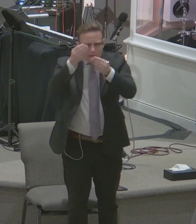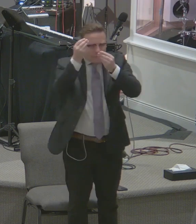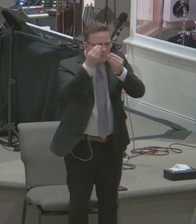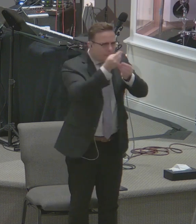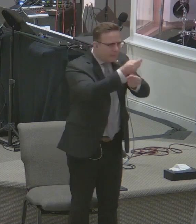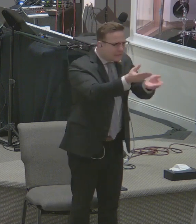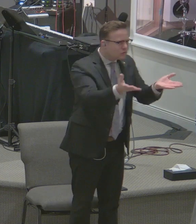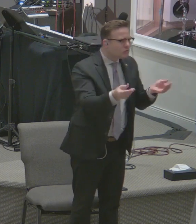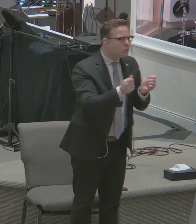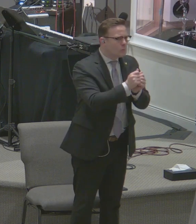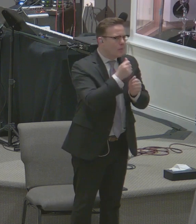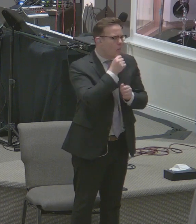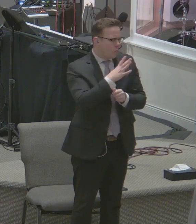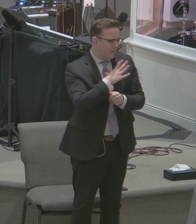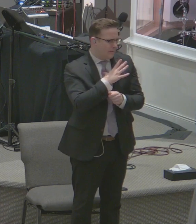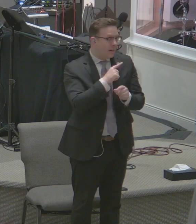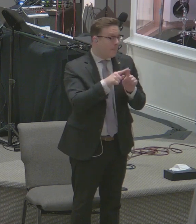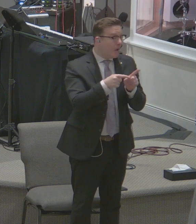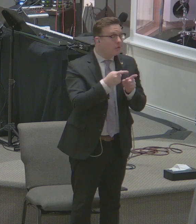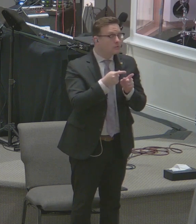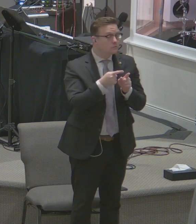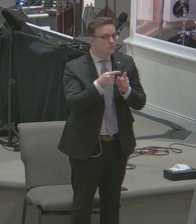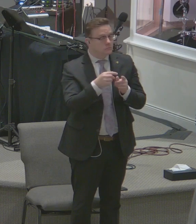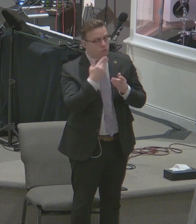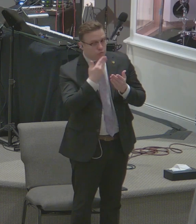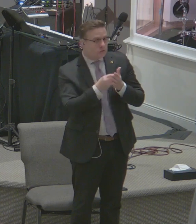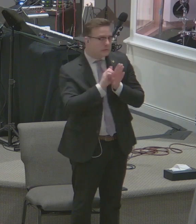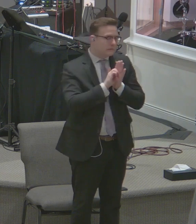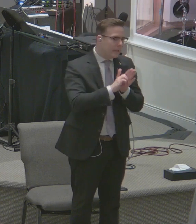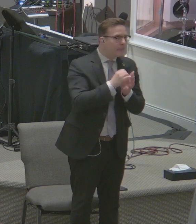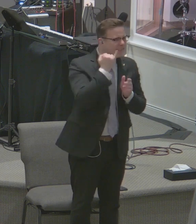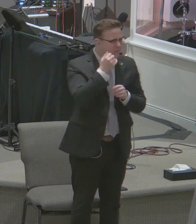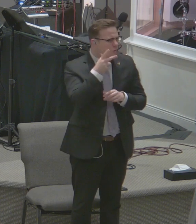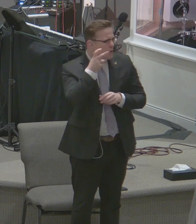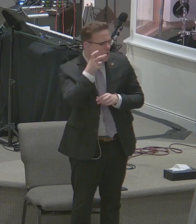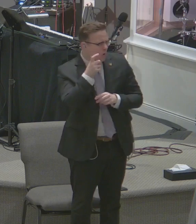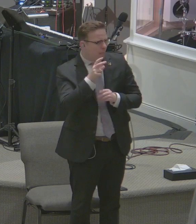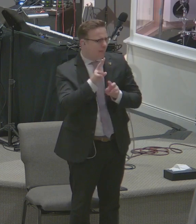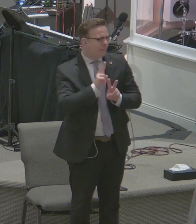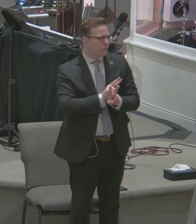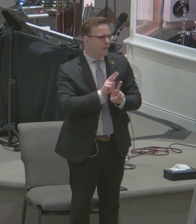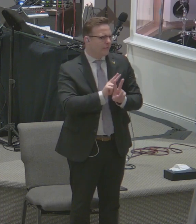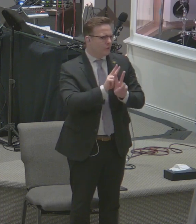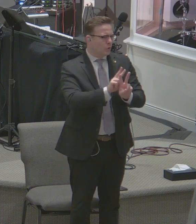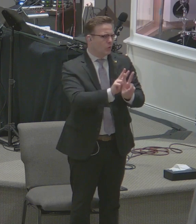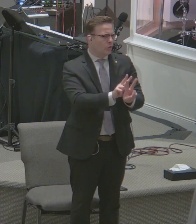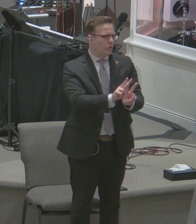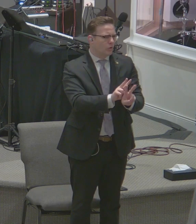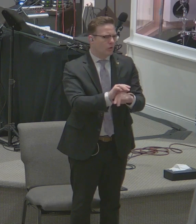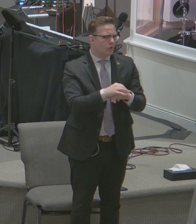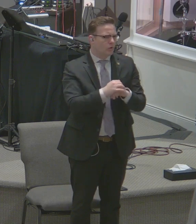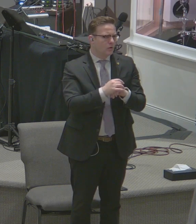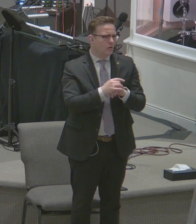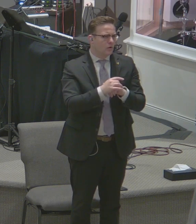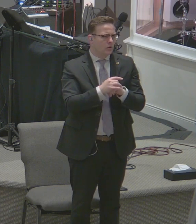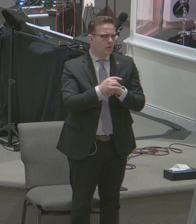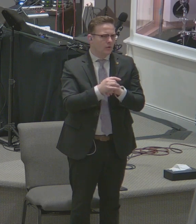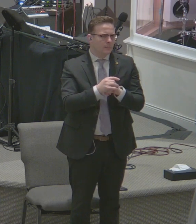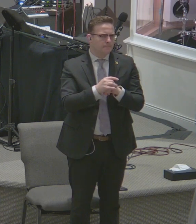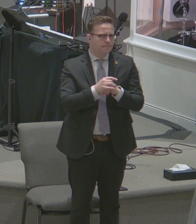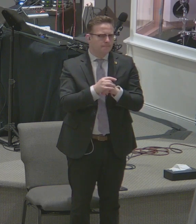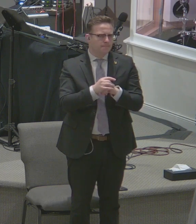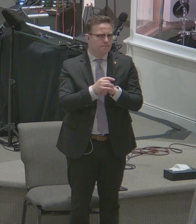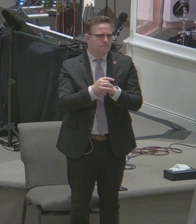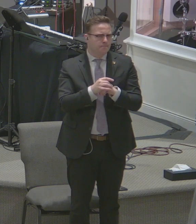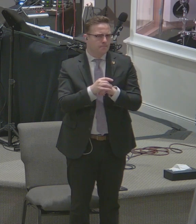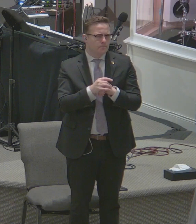church. She was a good example, and if you heard the funeral that I helped to preach, I talked